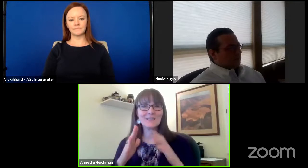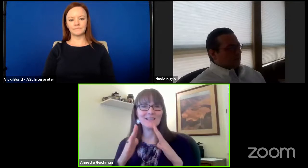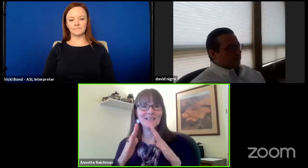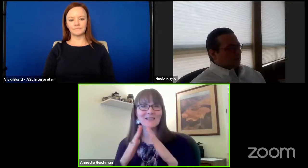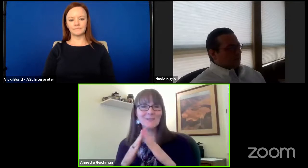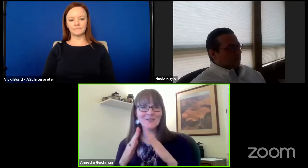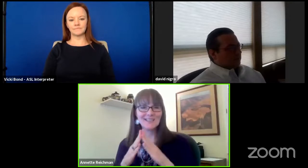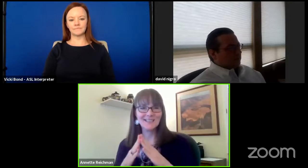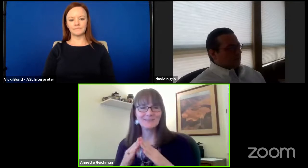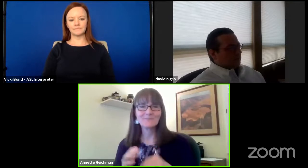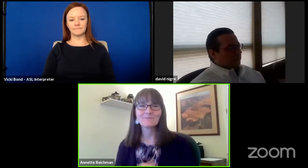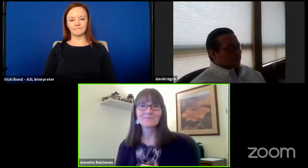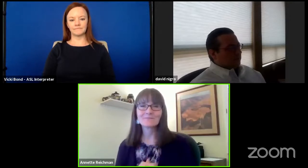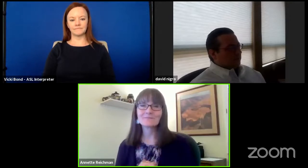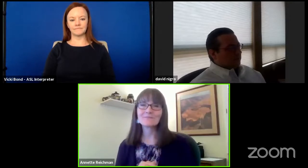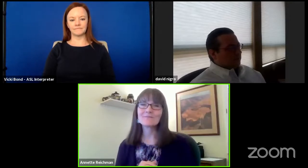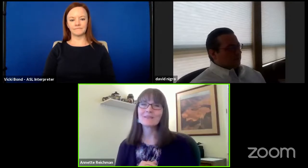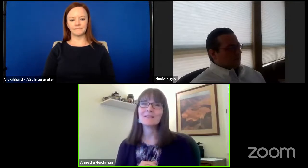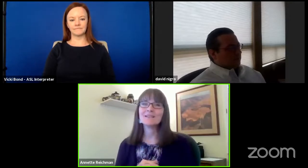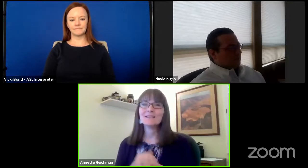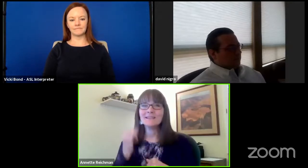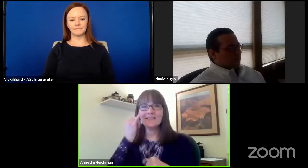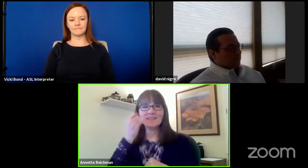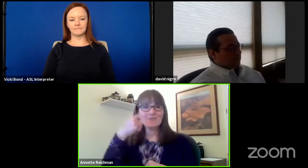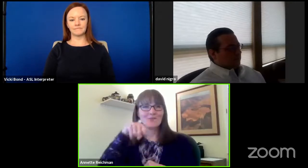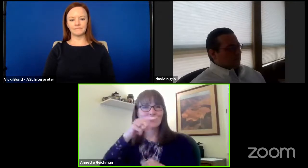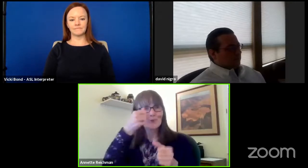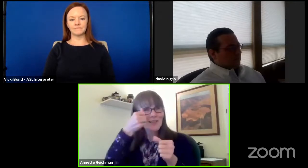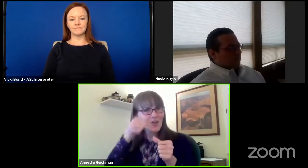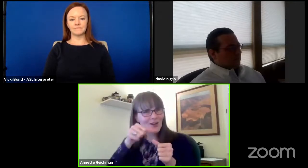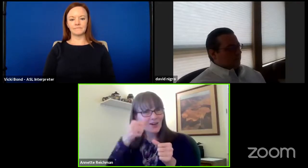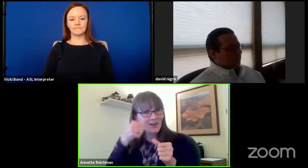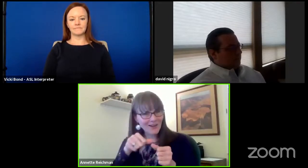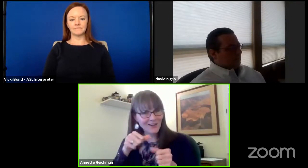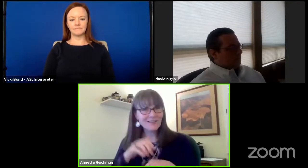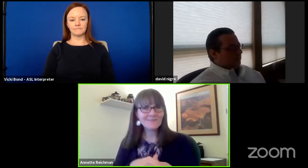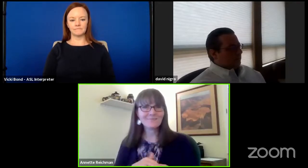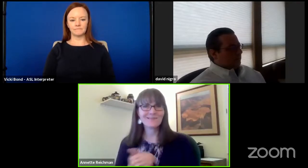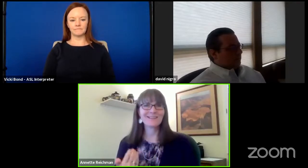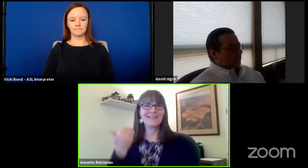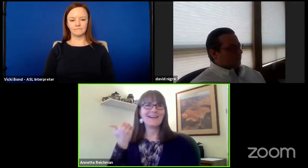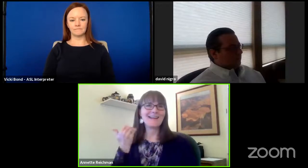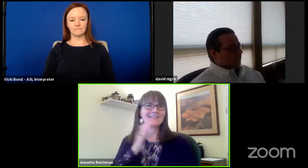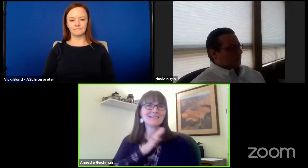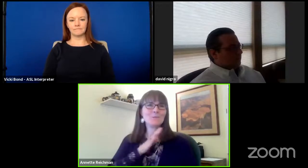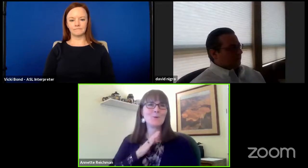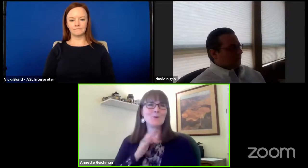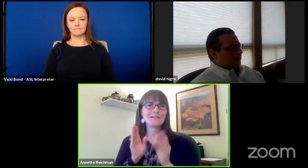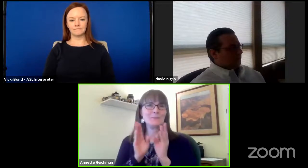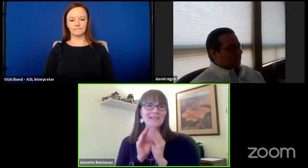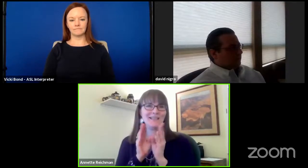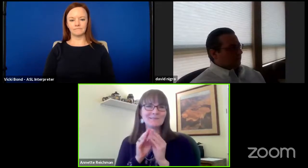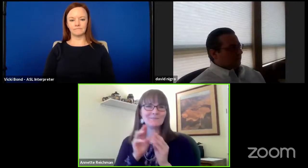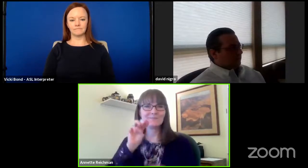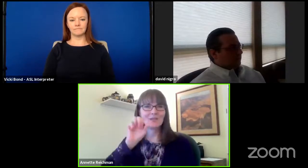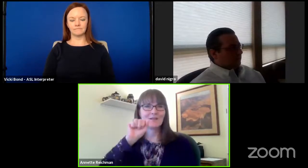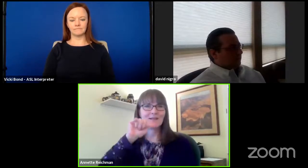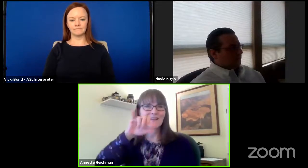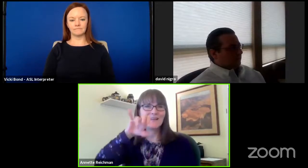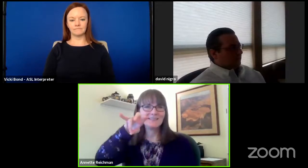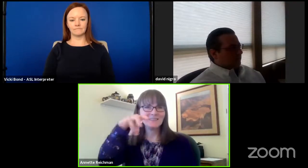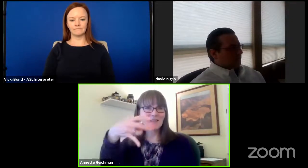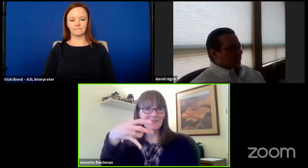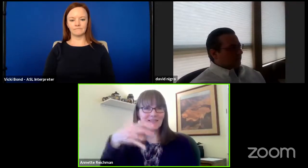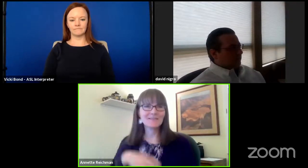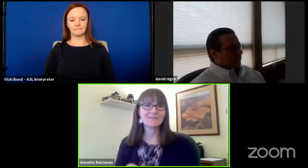the ASDB community. If you recall the last board meeting